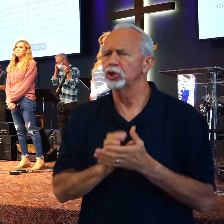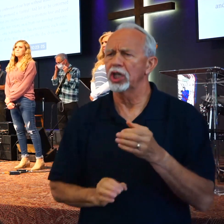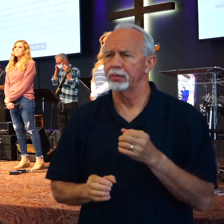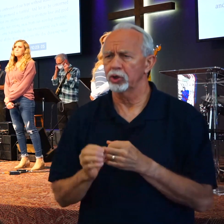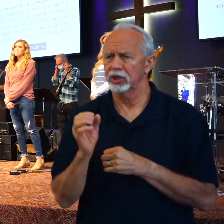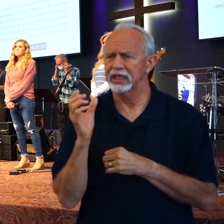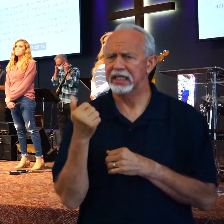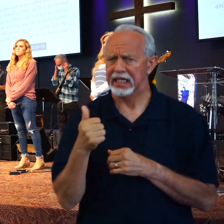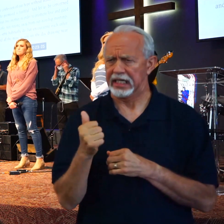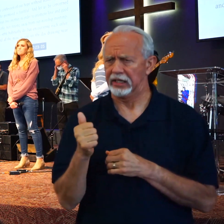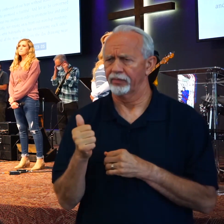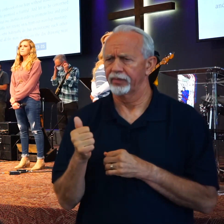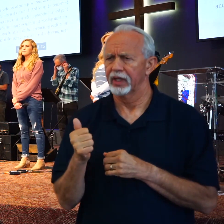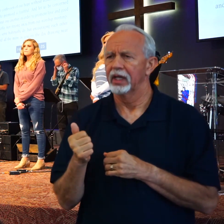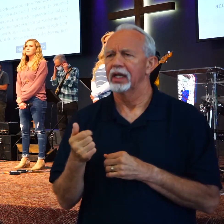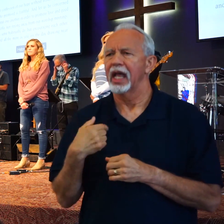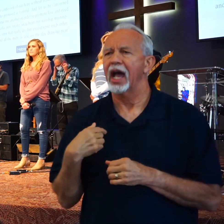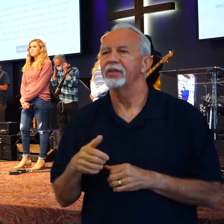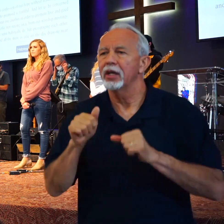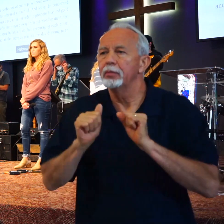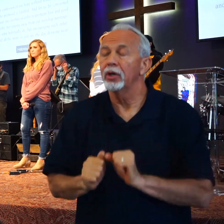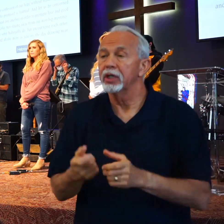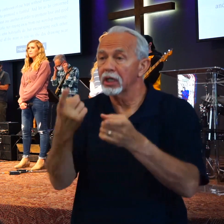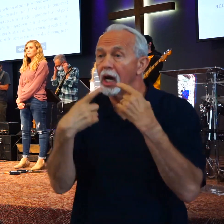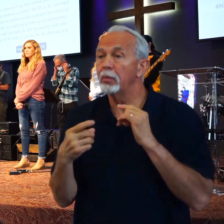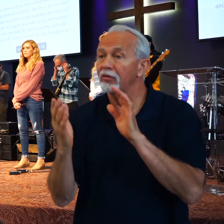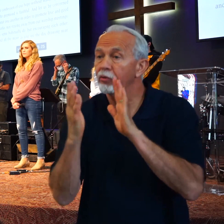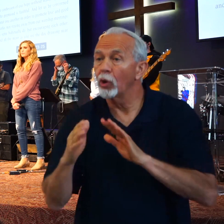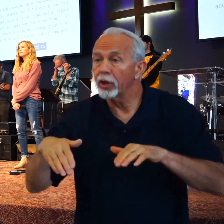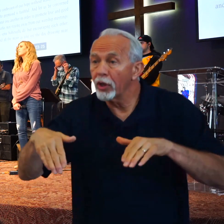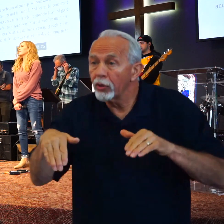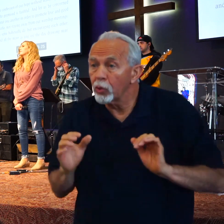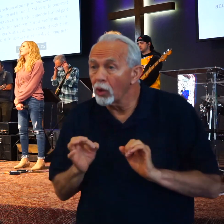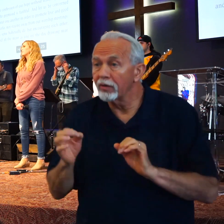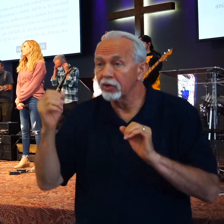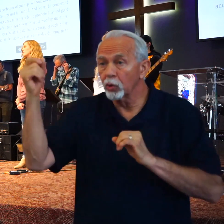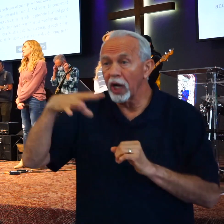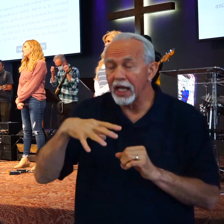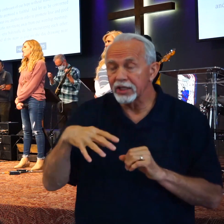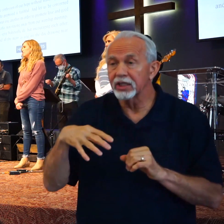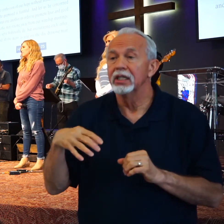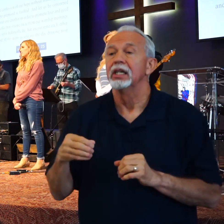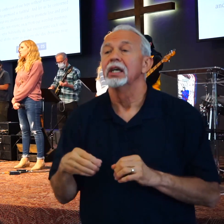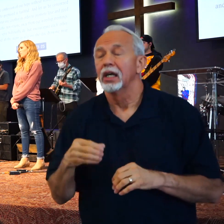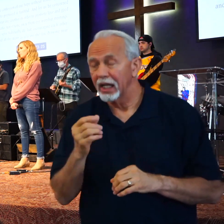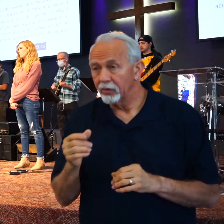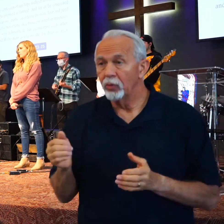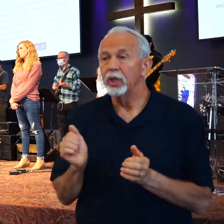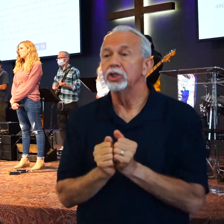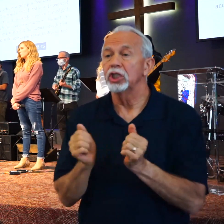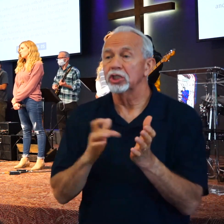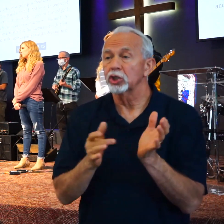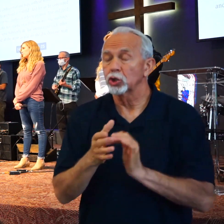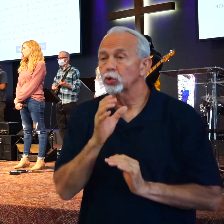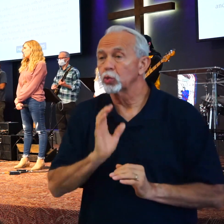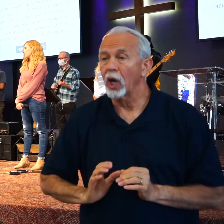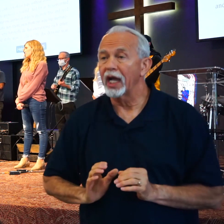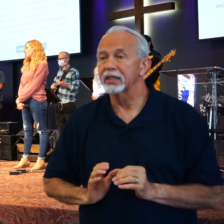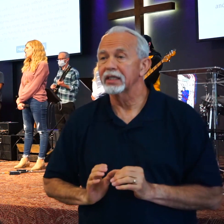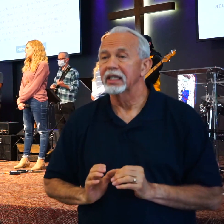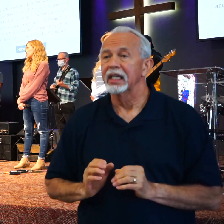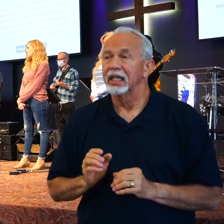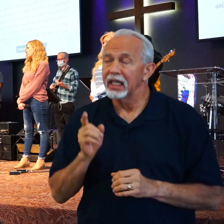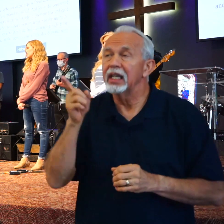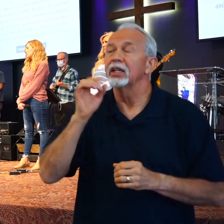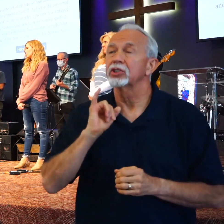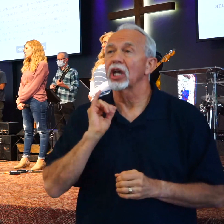about us having the ability to come before the throne of grace through Jesus Christ. And it goes on to talk about him as our great high